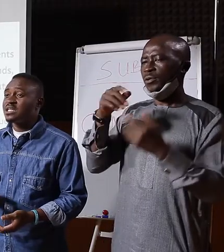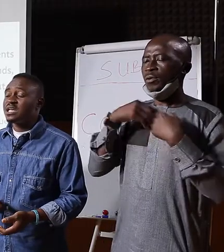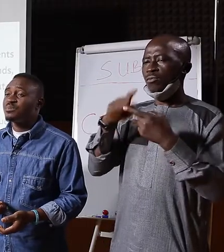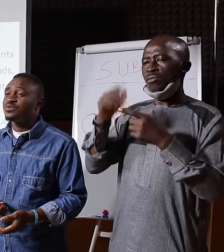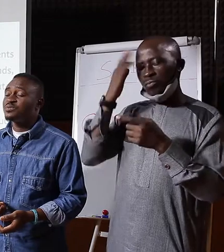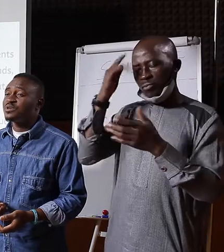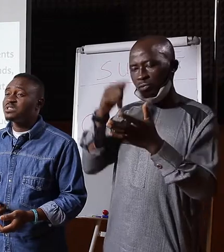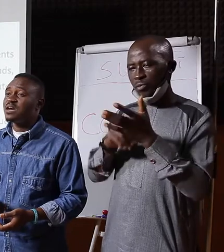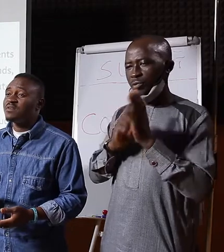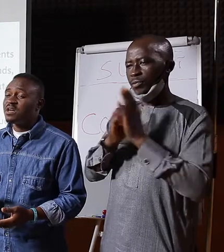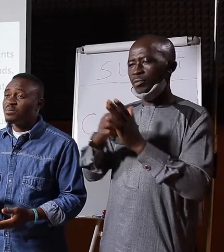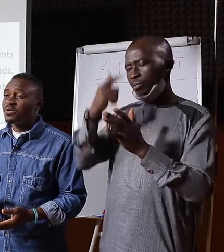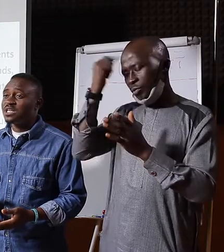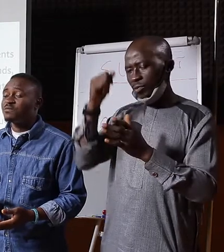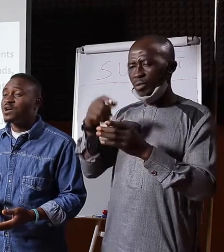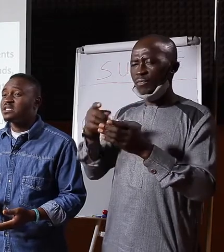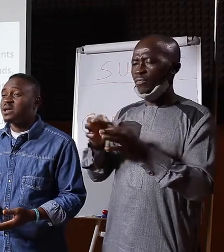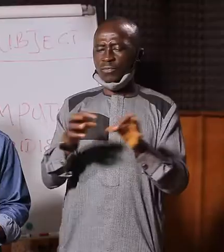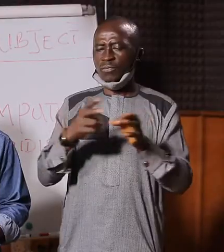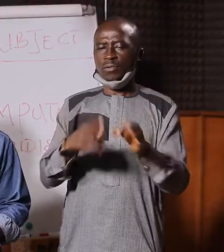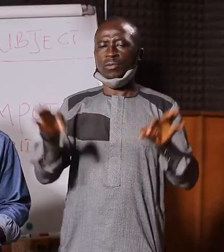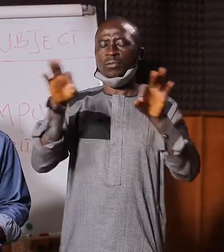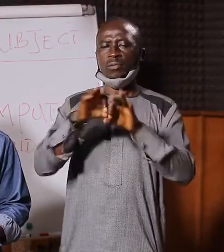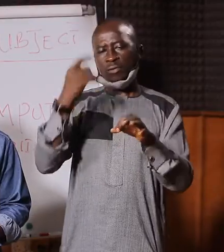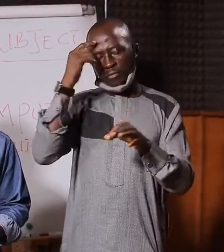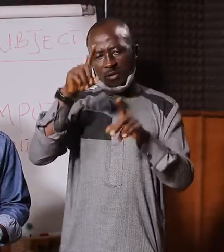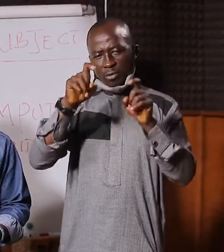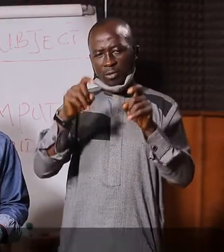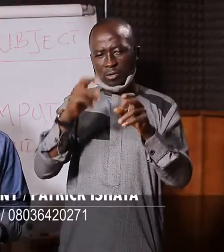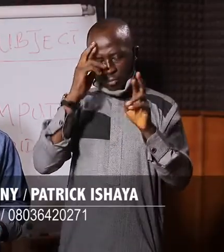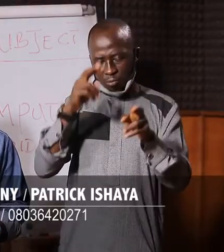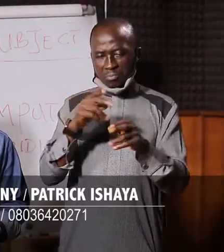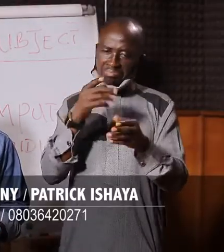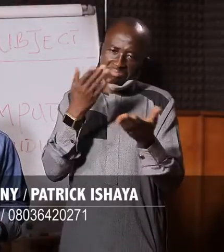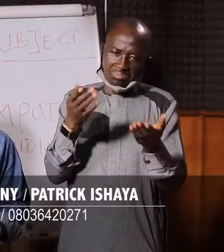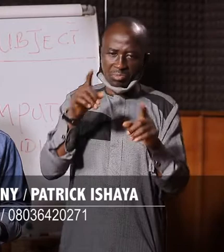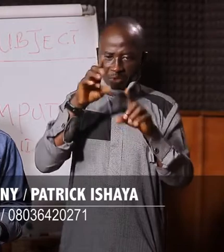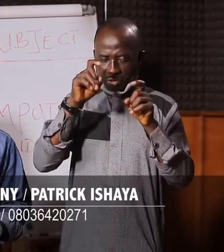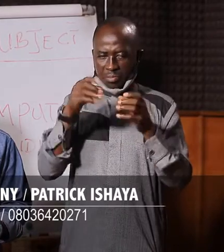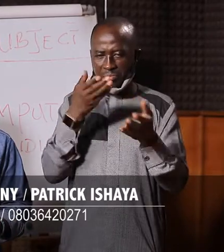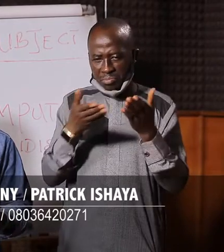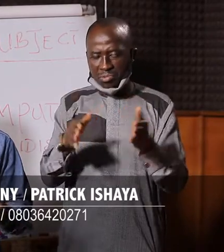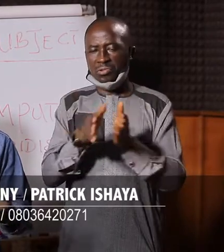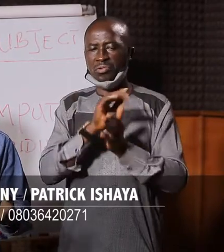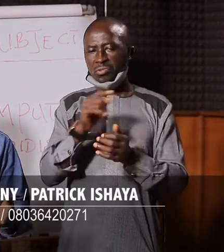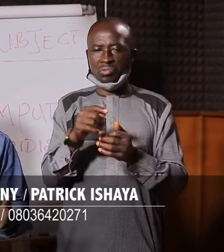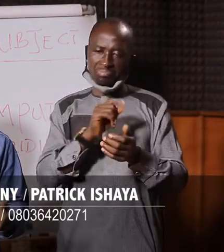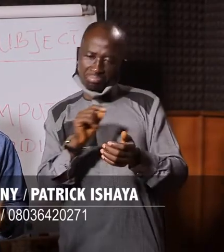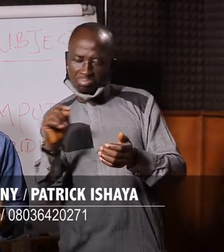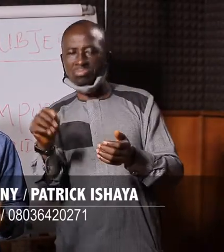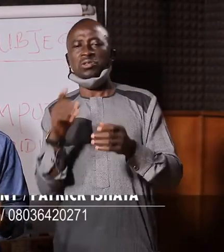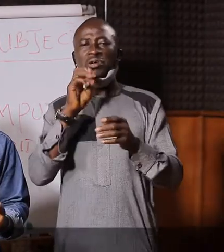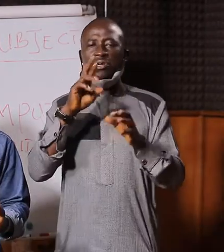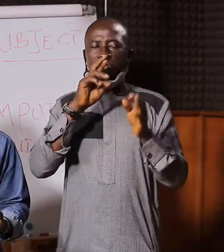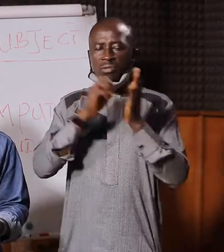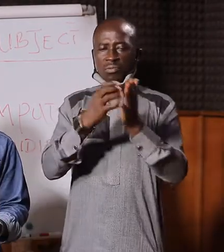these examples because they are very important for exam purposes. You could be asked. Dash, for instance, are examples of